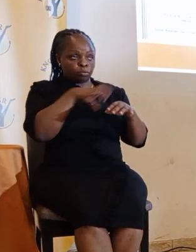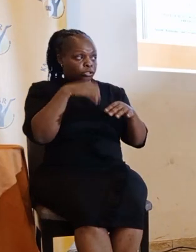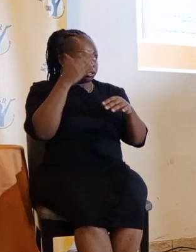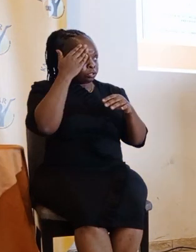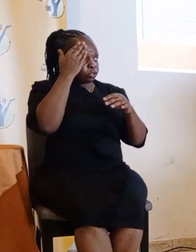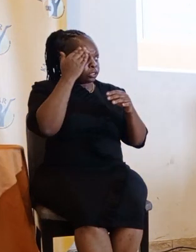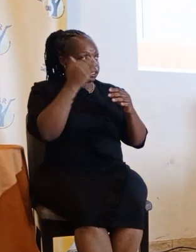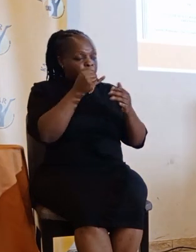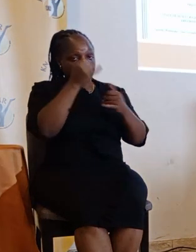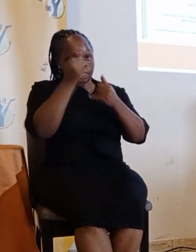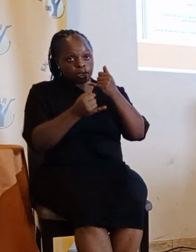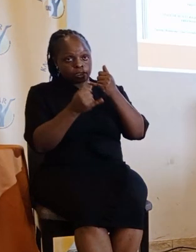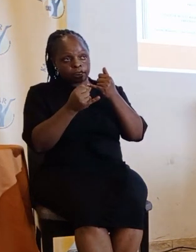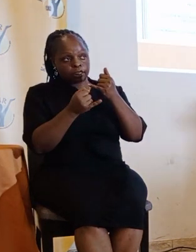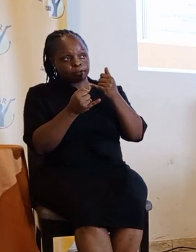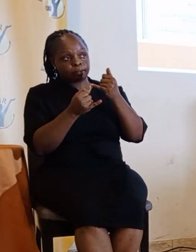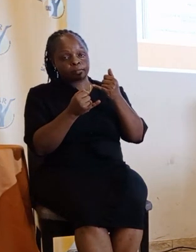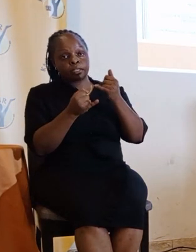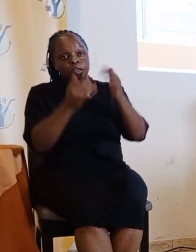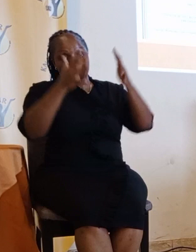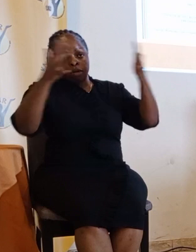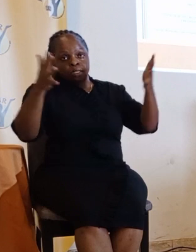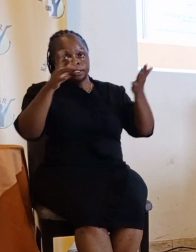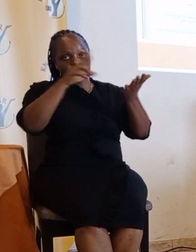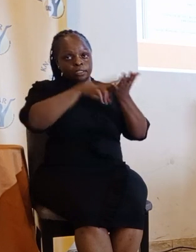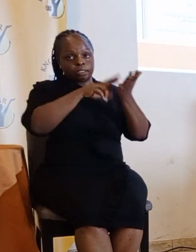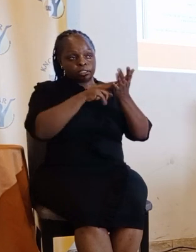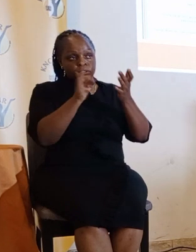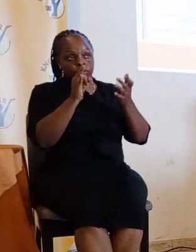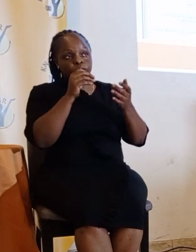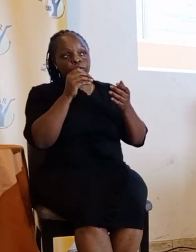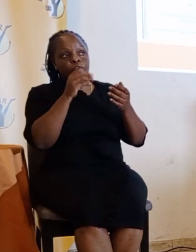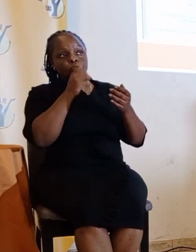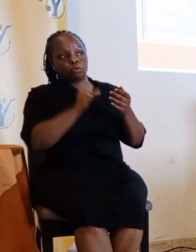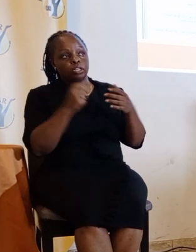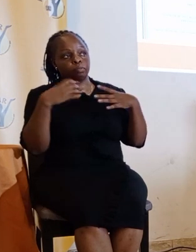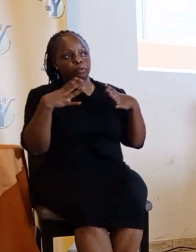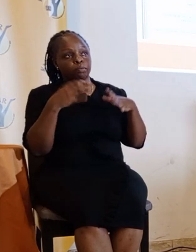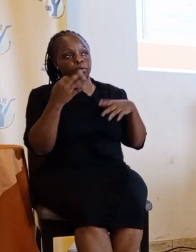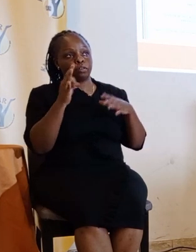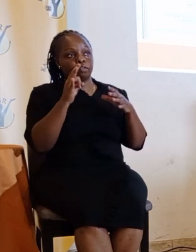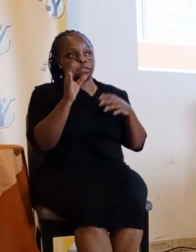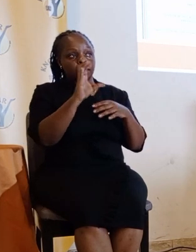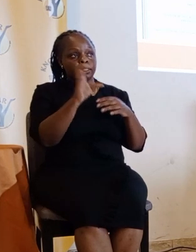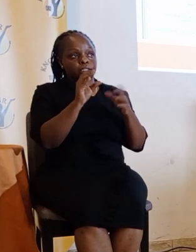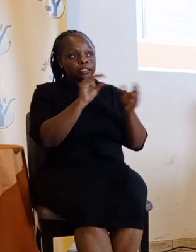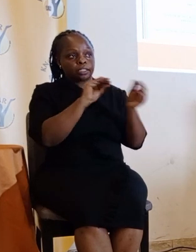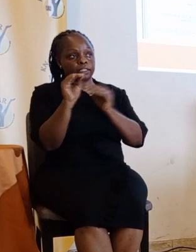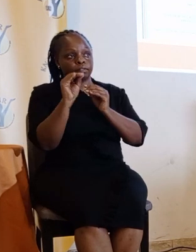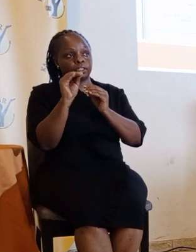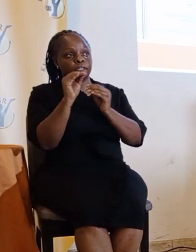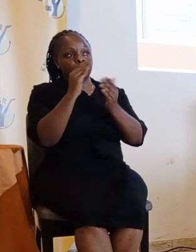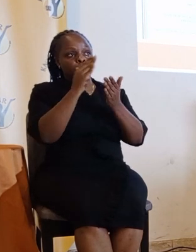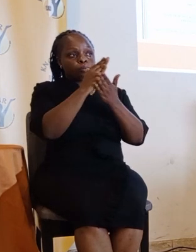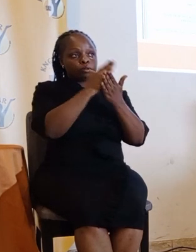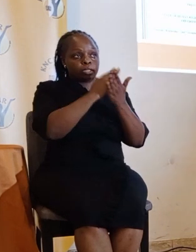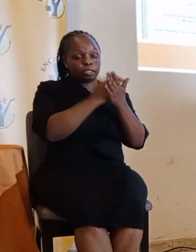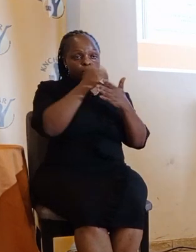the last mass registration of older persons cash transfer program was in